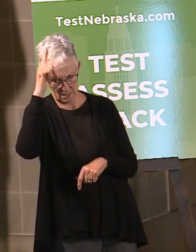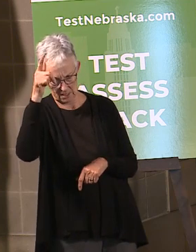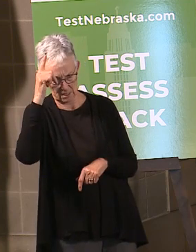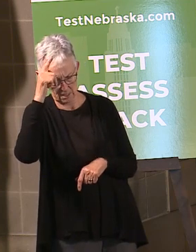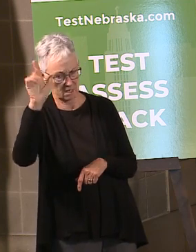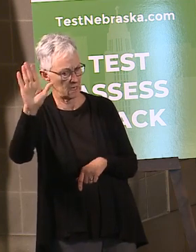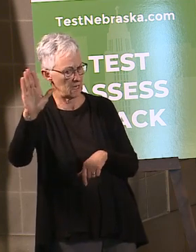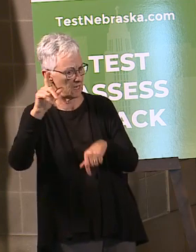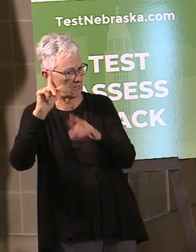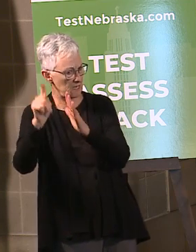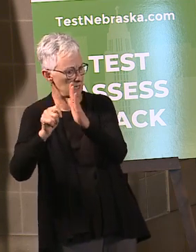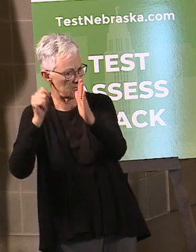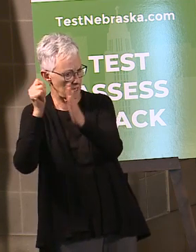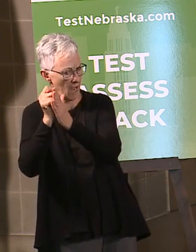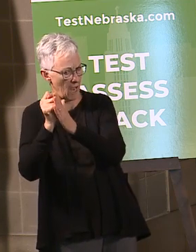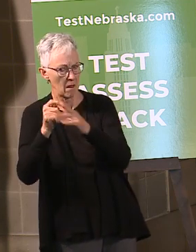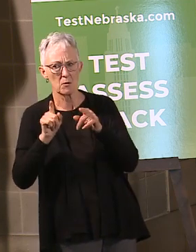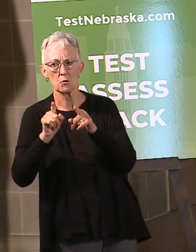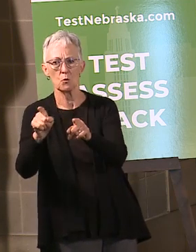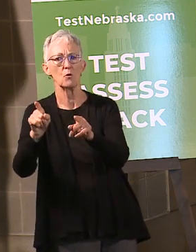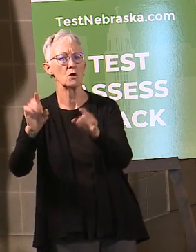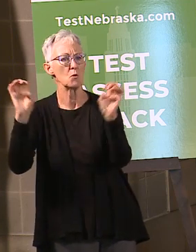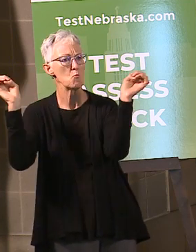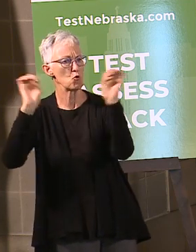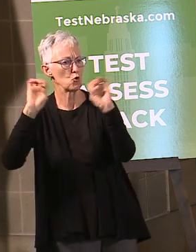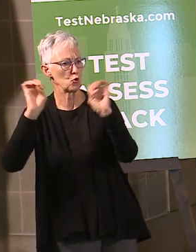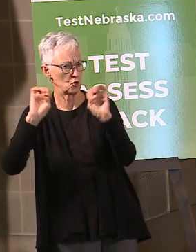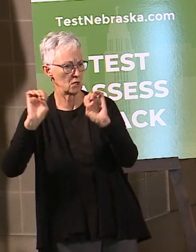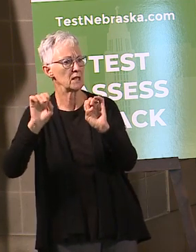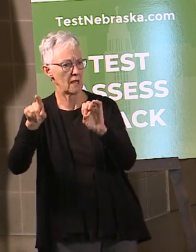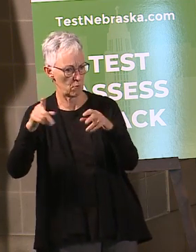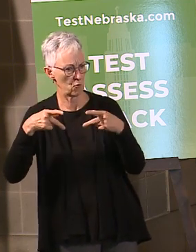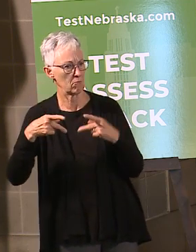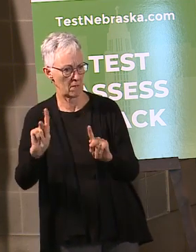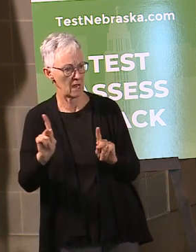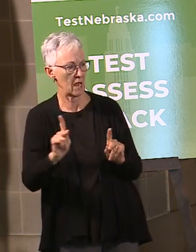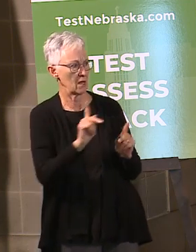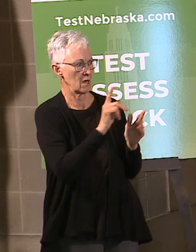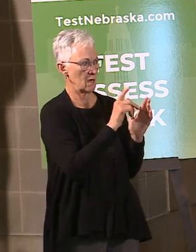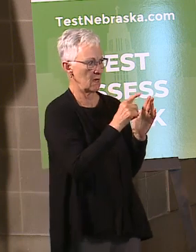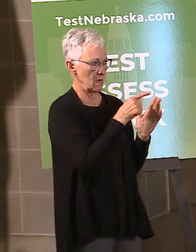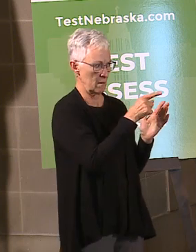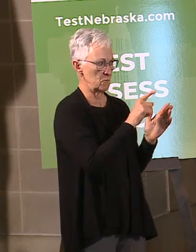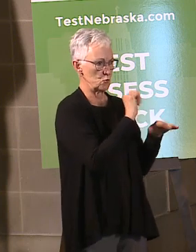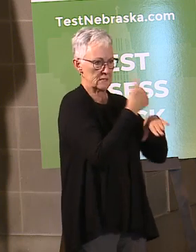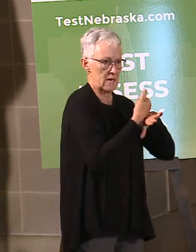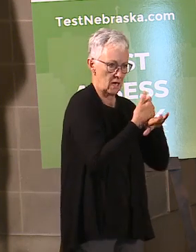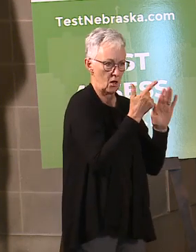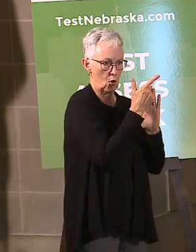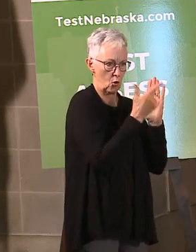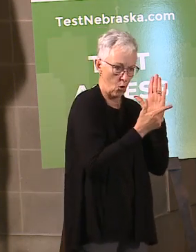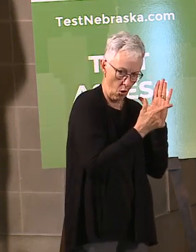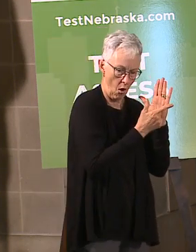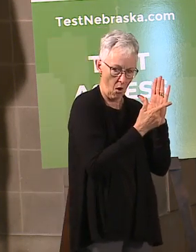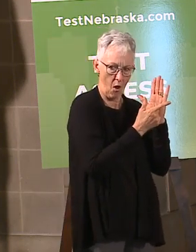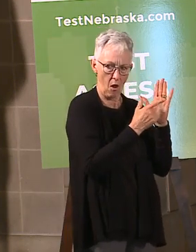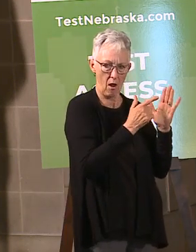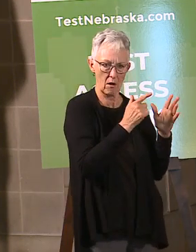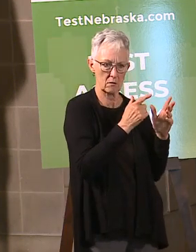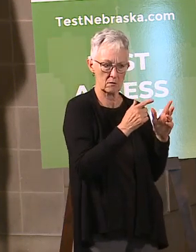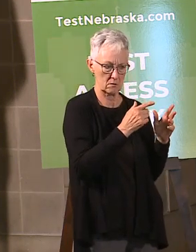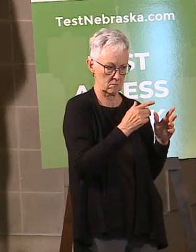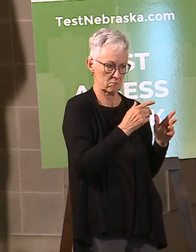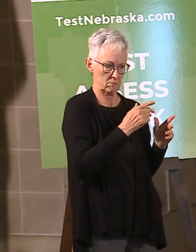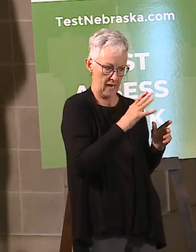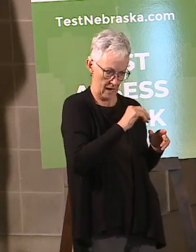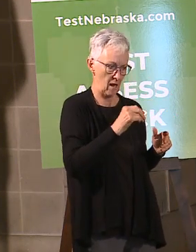There's certainly, when you're in a time of emergency, it is recognized, and that's why we try to keep the times of emergency down to only